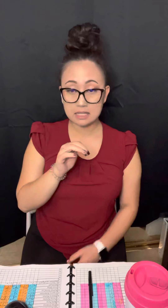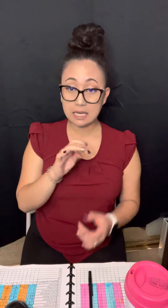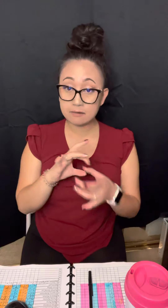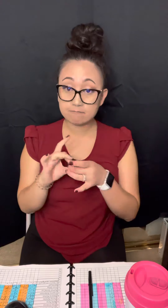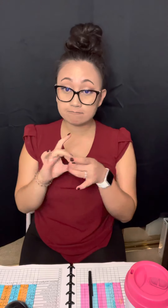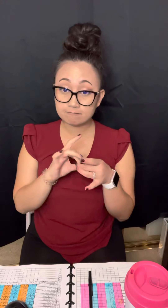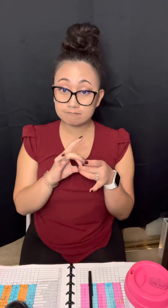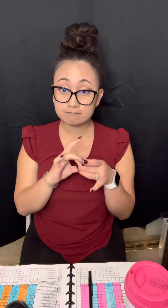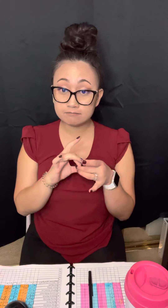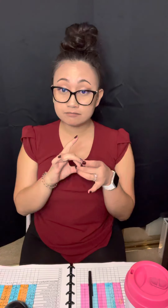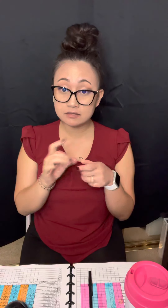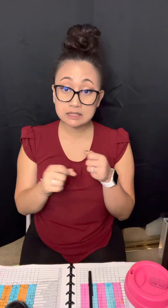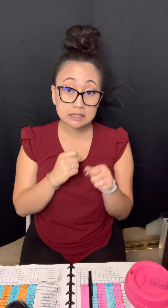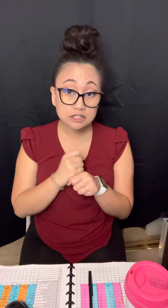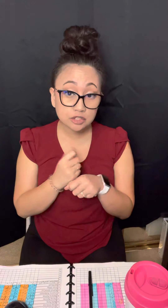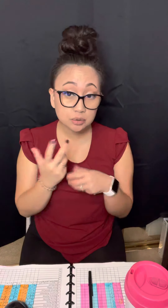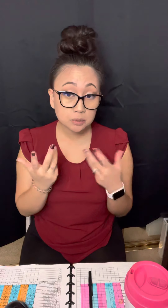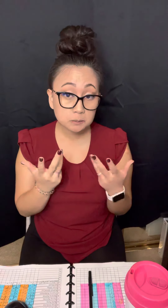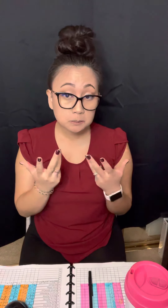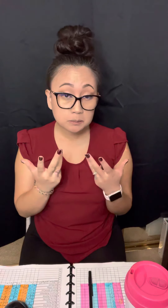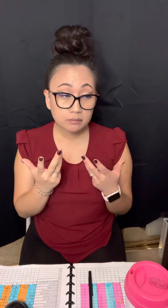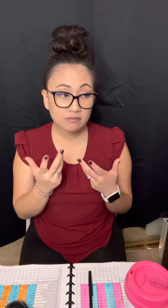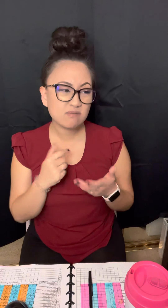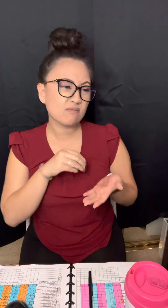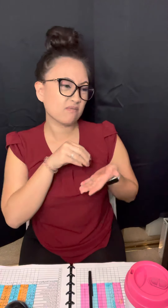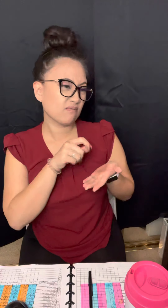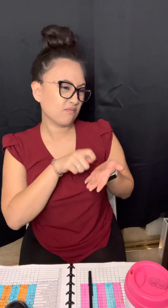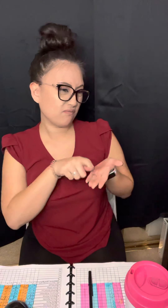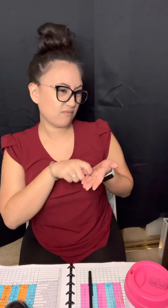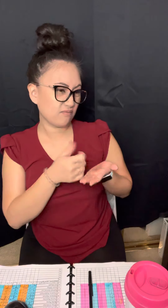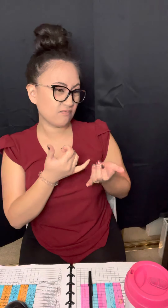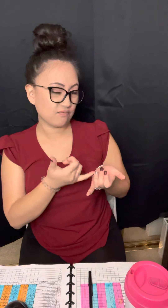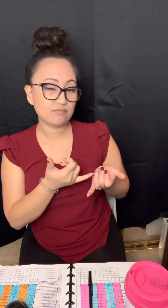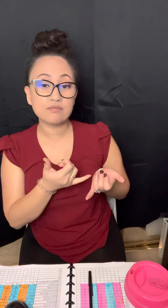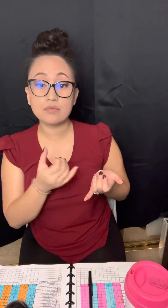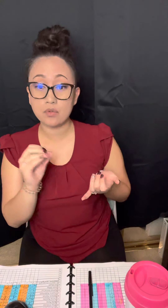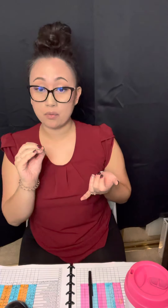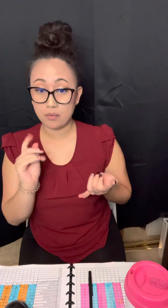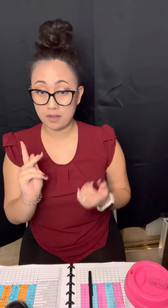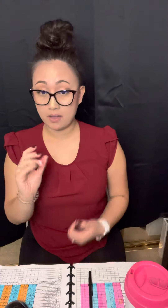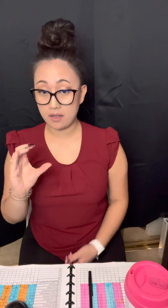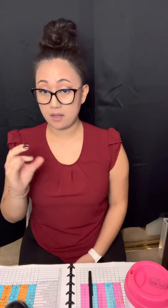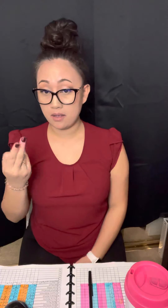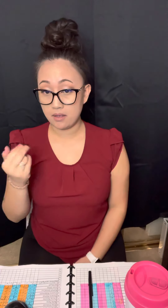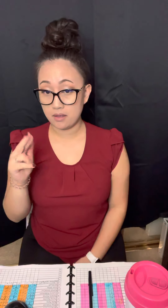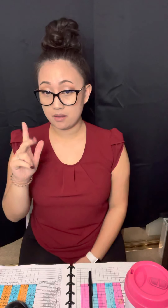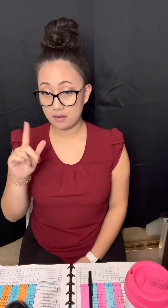I'm writing right now. Oh, okay. Charlie, do you see another one